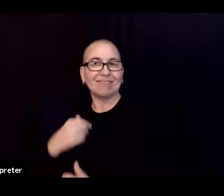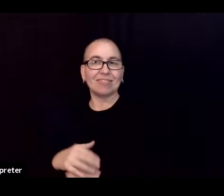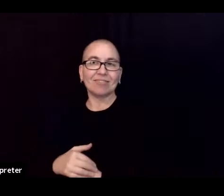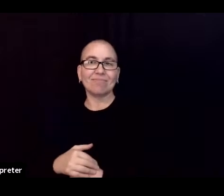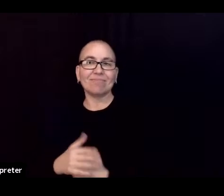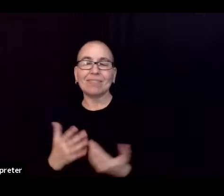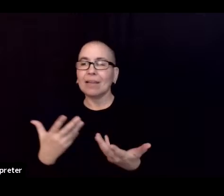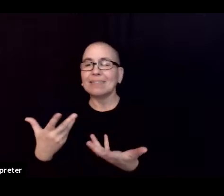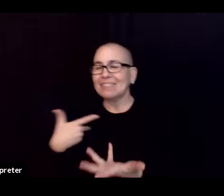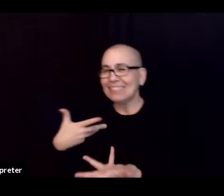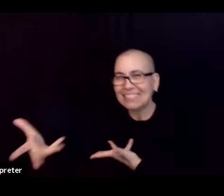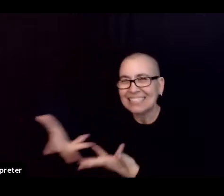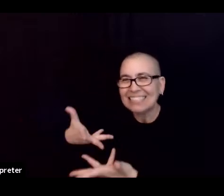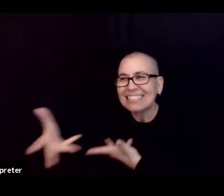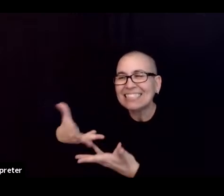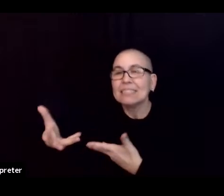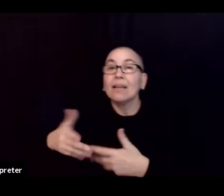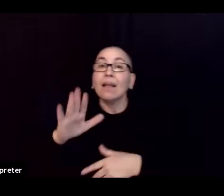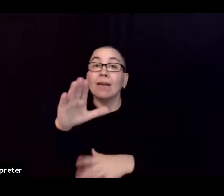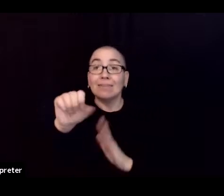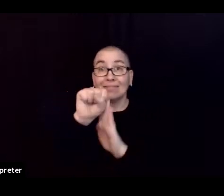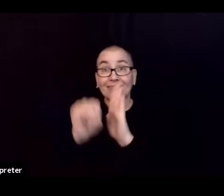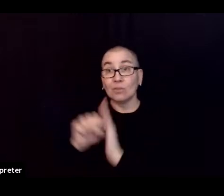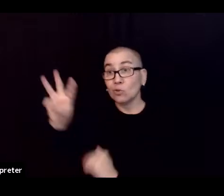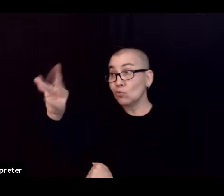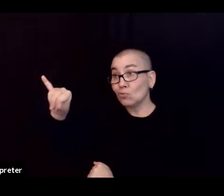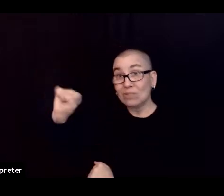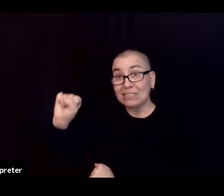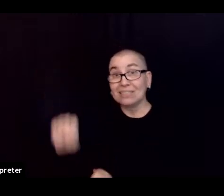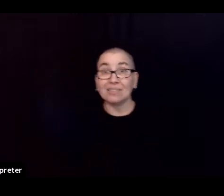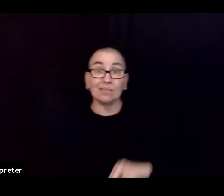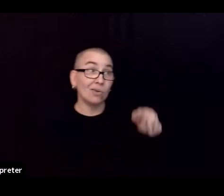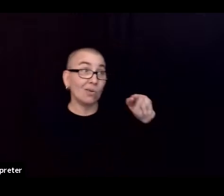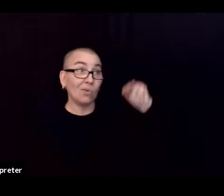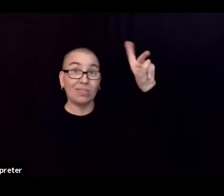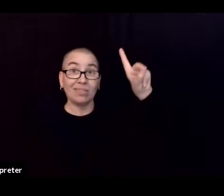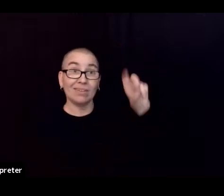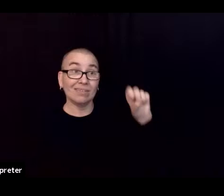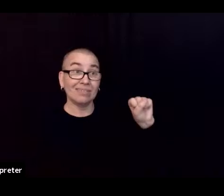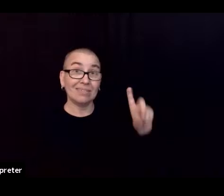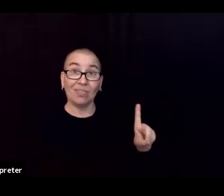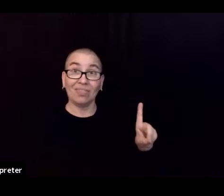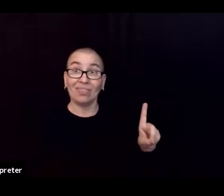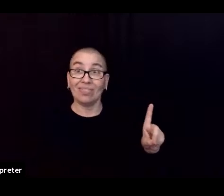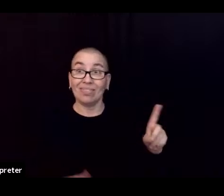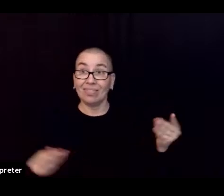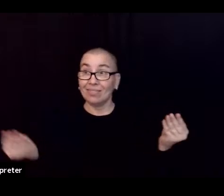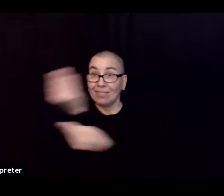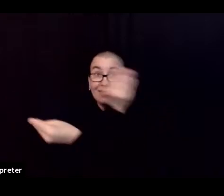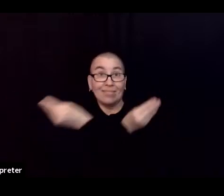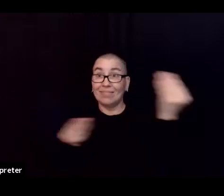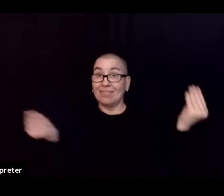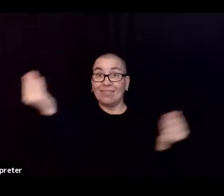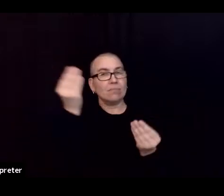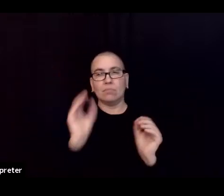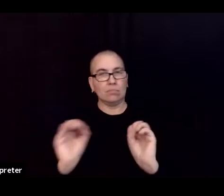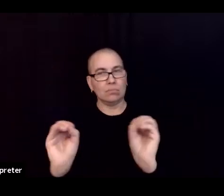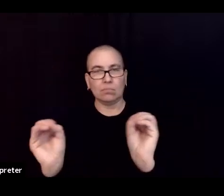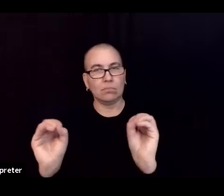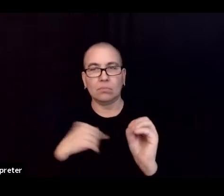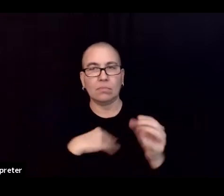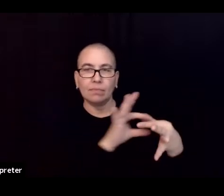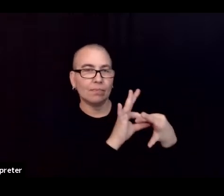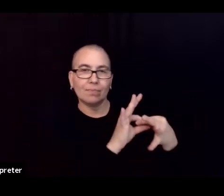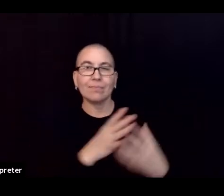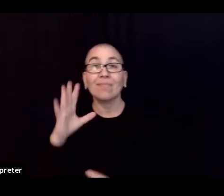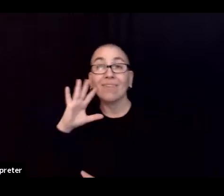Wisconsin to get information on who's vaccinated, we don't necessarily have that for Florida or Arizona. So we anticipate